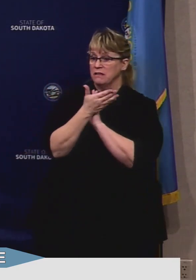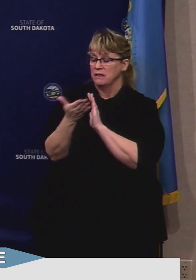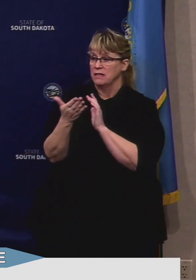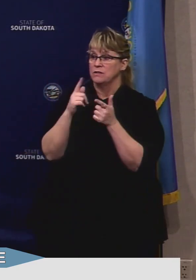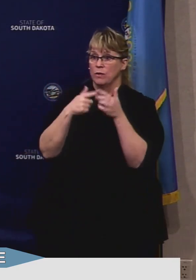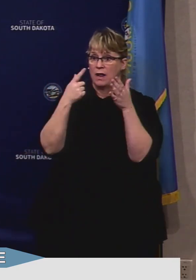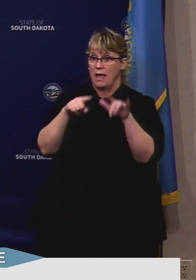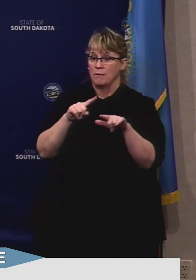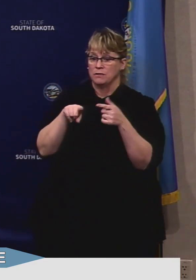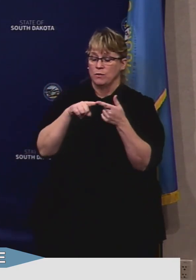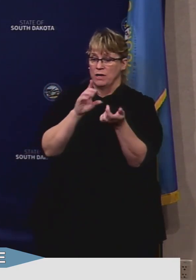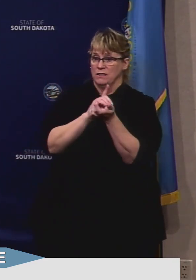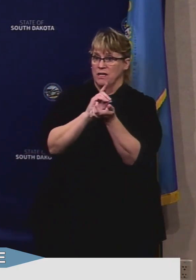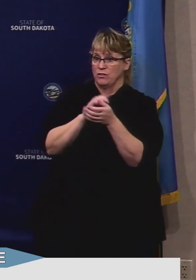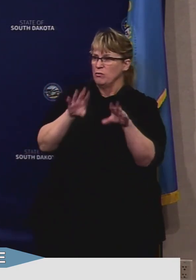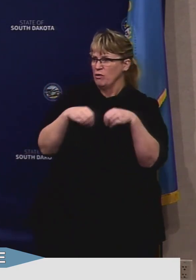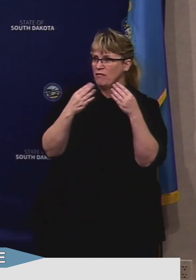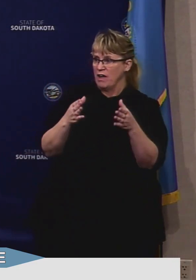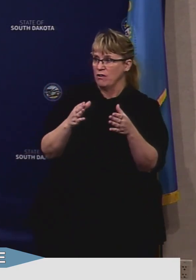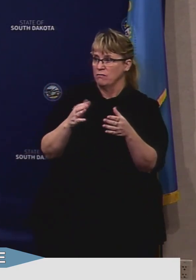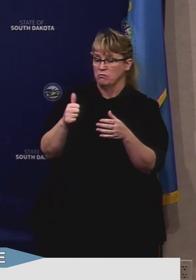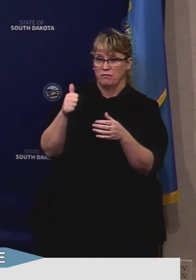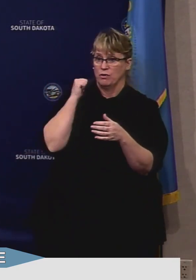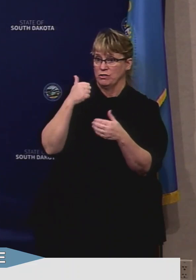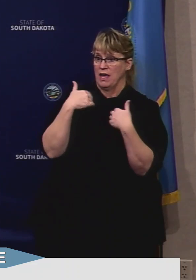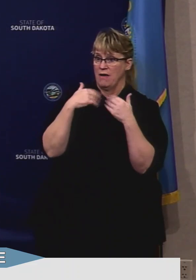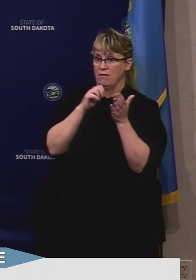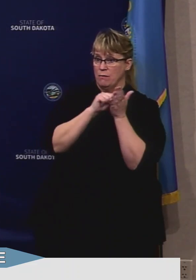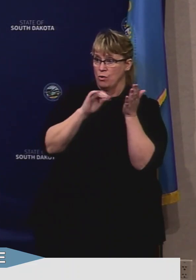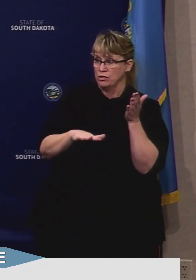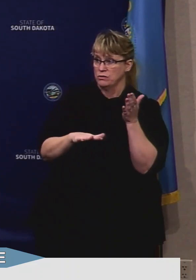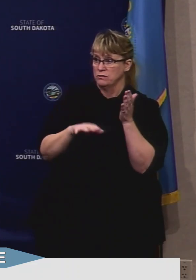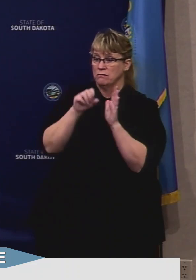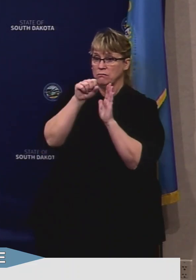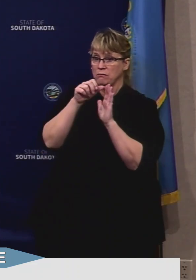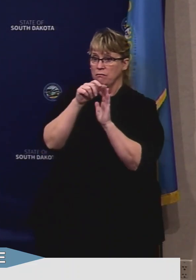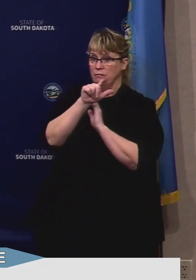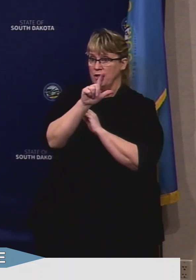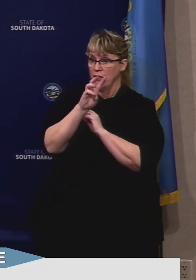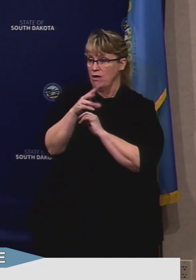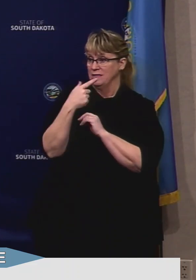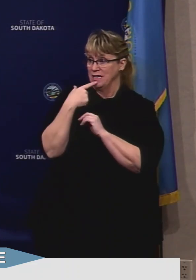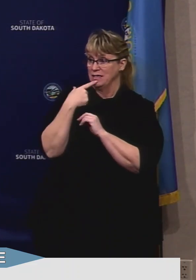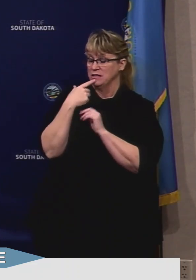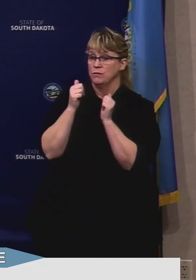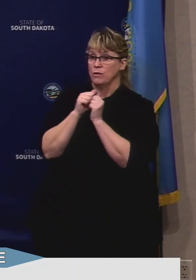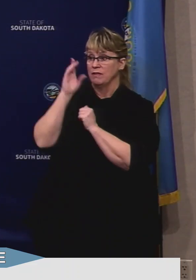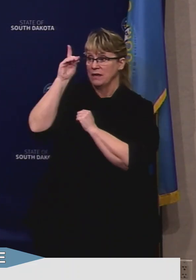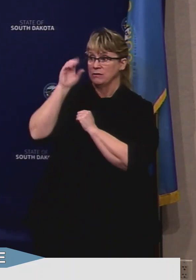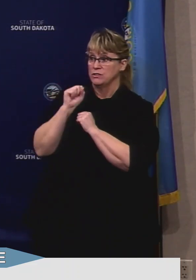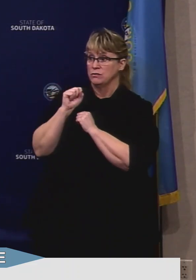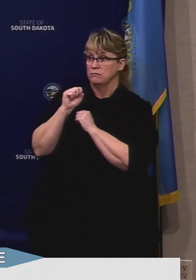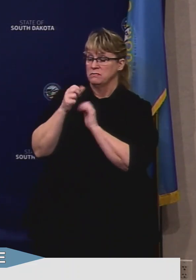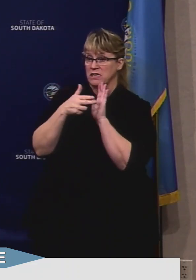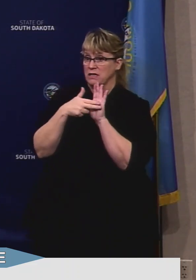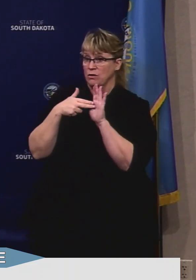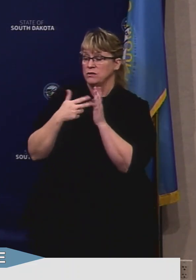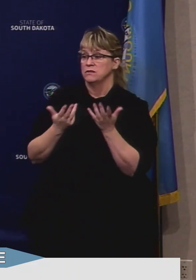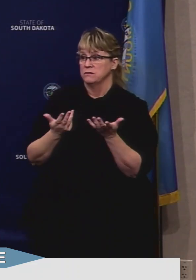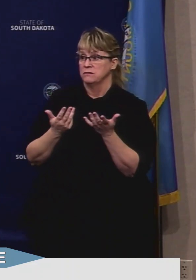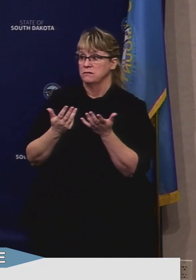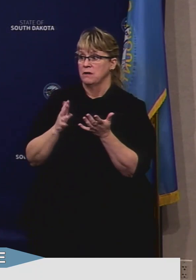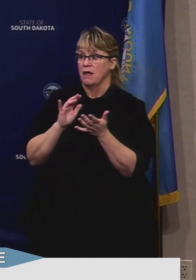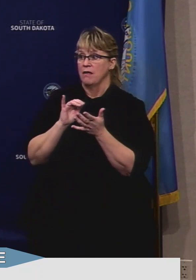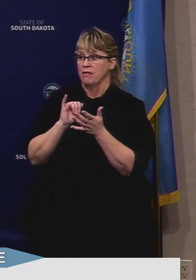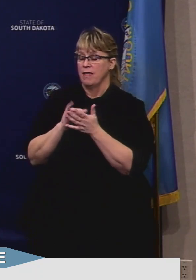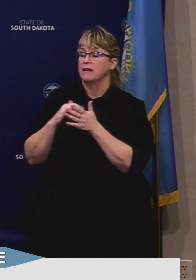beyond where a provider does refuse to do an abortion because the statute requires them to do that because of a Down syndrome diagnosis, then that